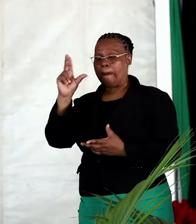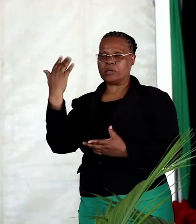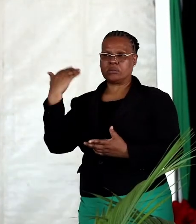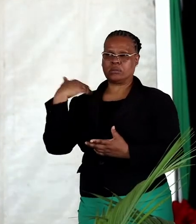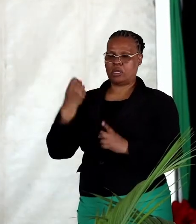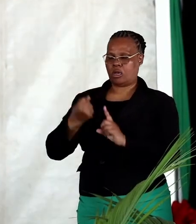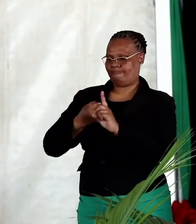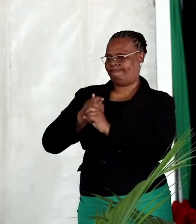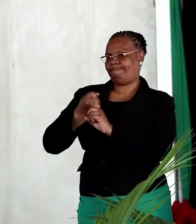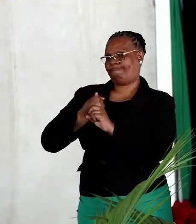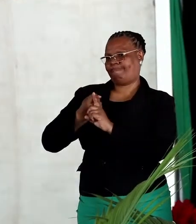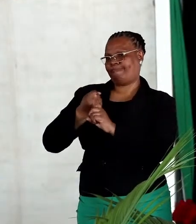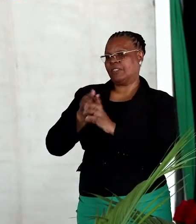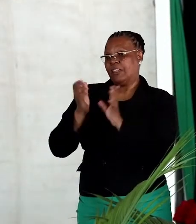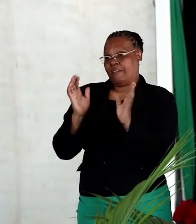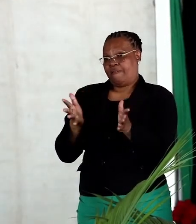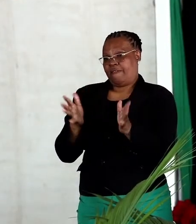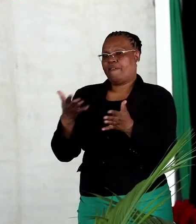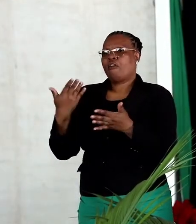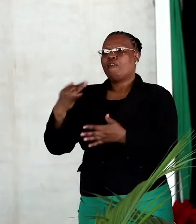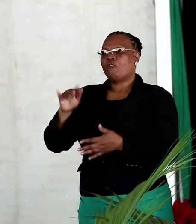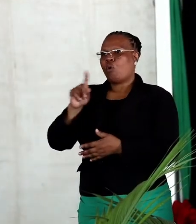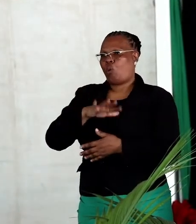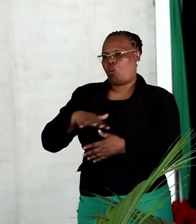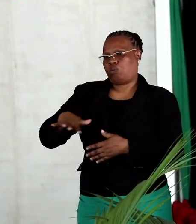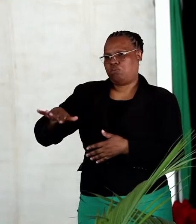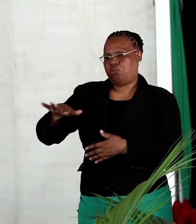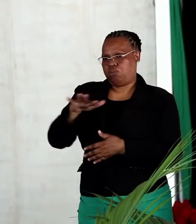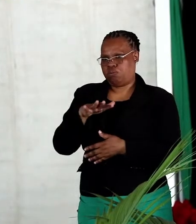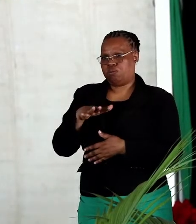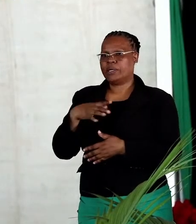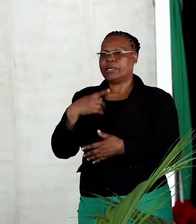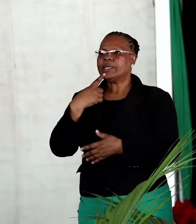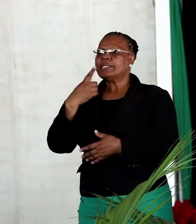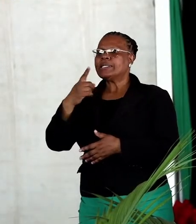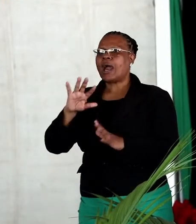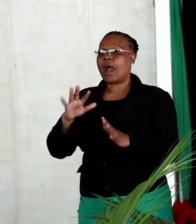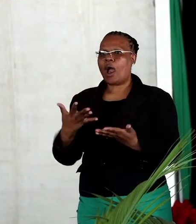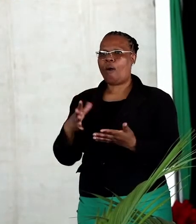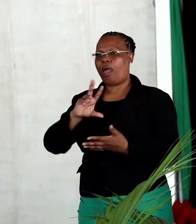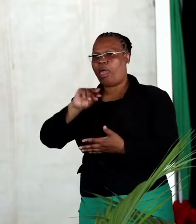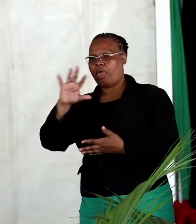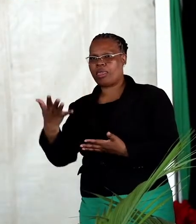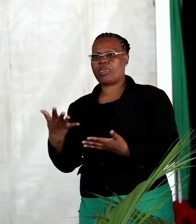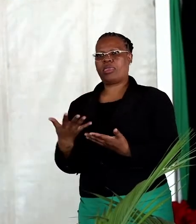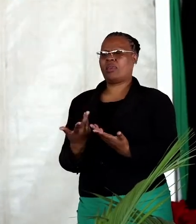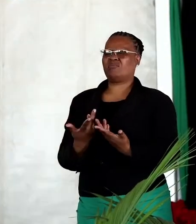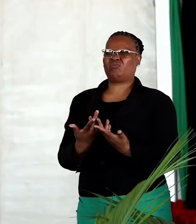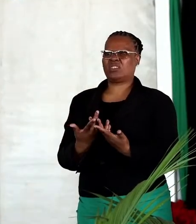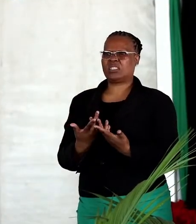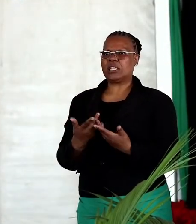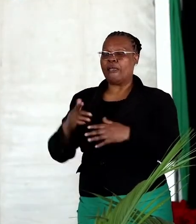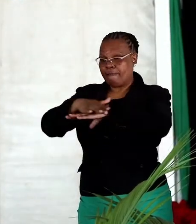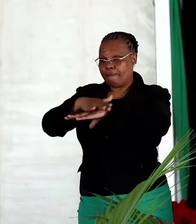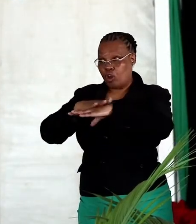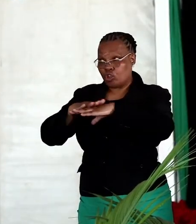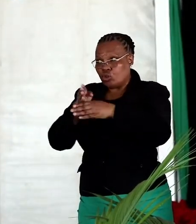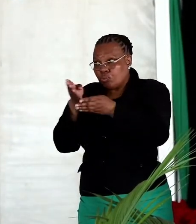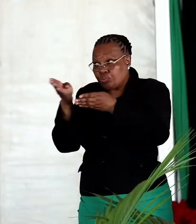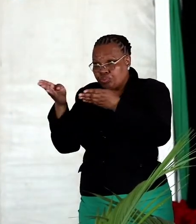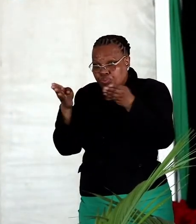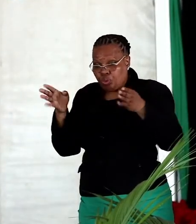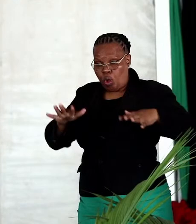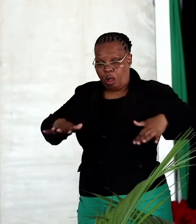kuthi ithethe nezinye foundations ezikhoyo ezilapha ePhondweni. Plus nezinye